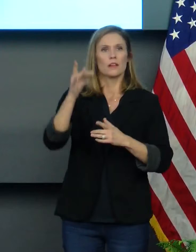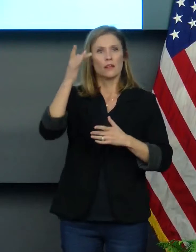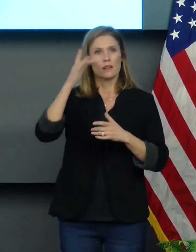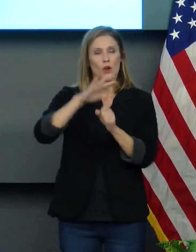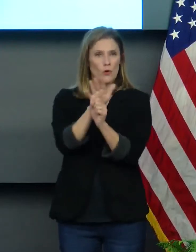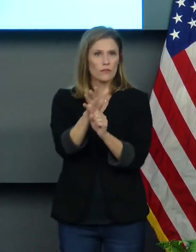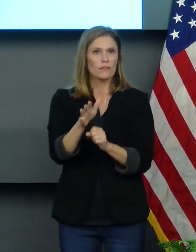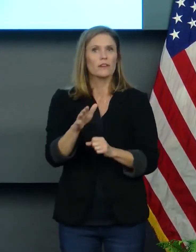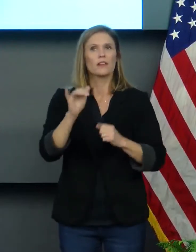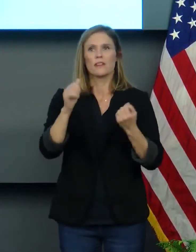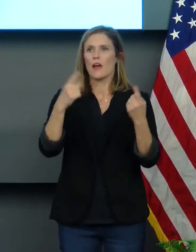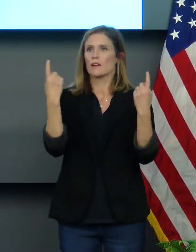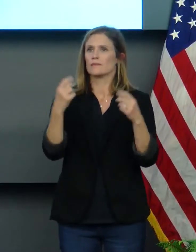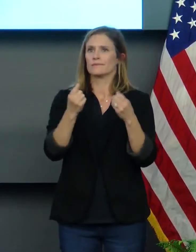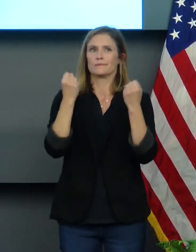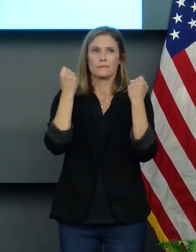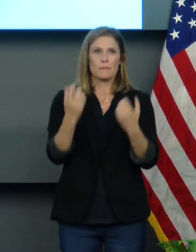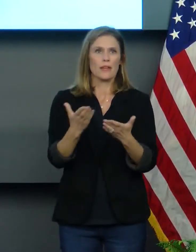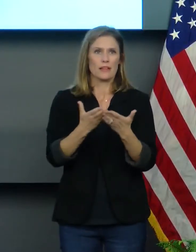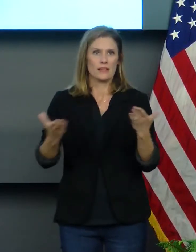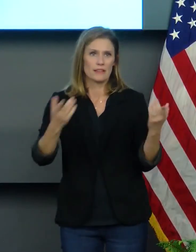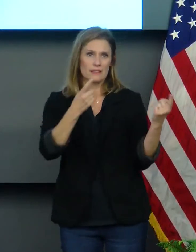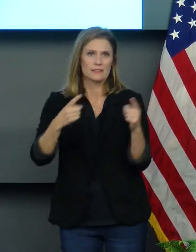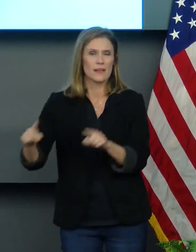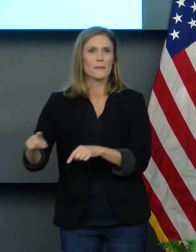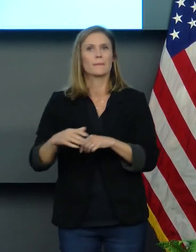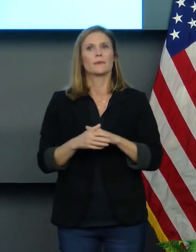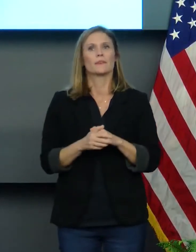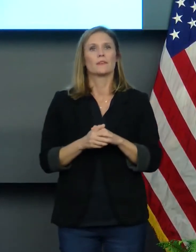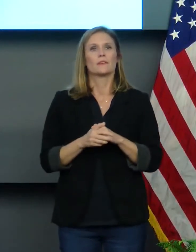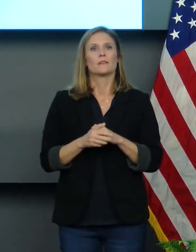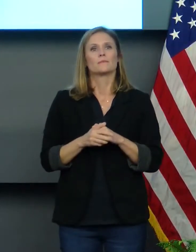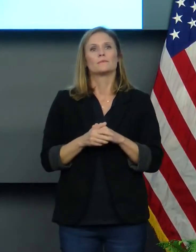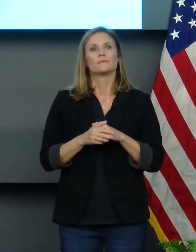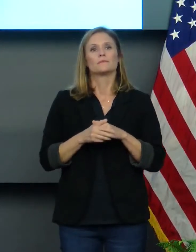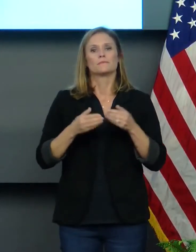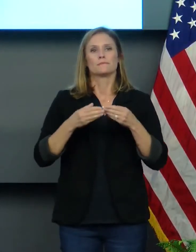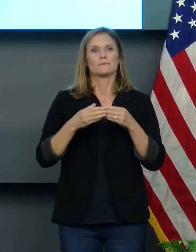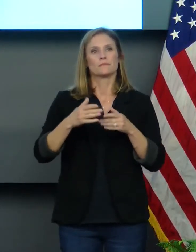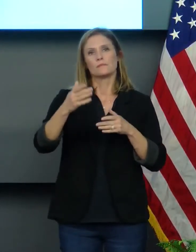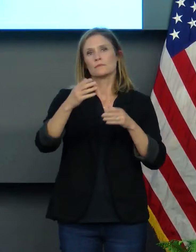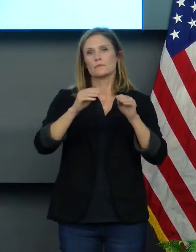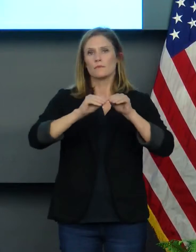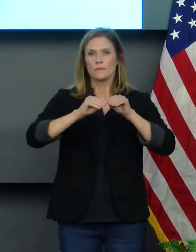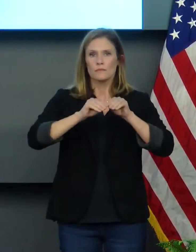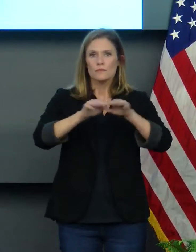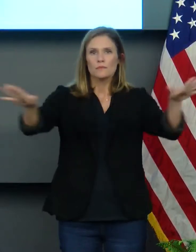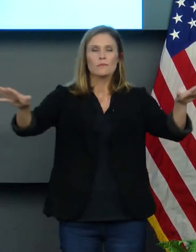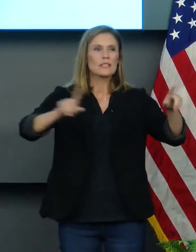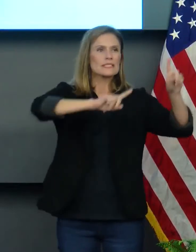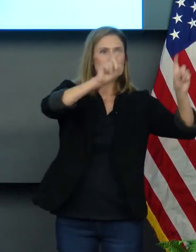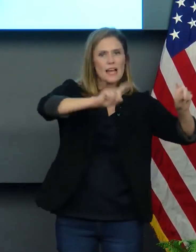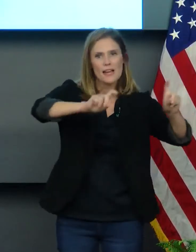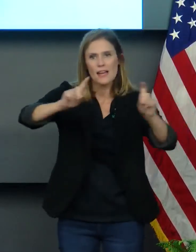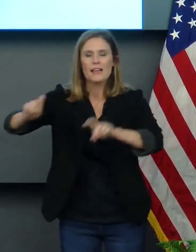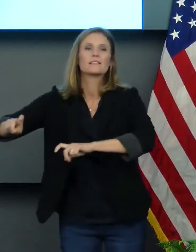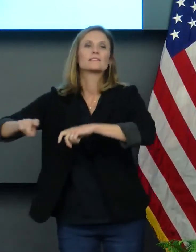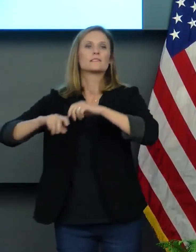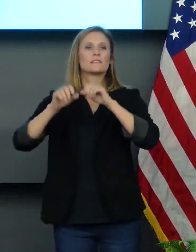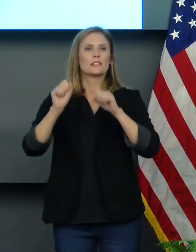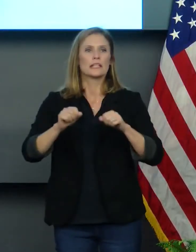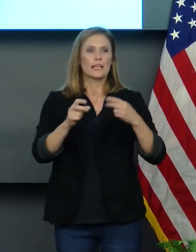triggers a number of actions. They typically do widespread testing so that they can mitigate through that and quarantine and